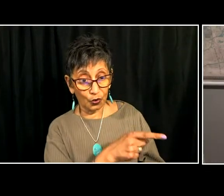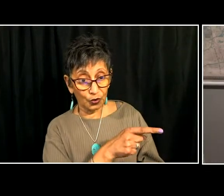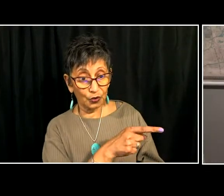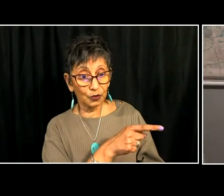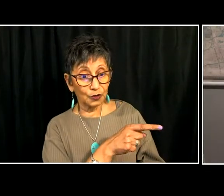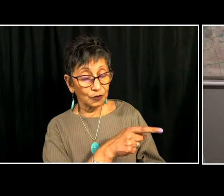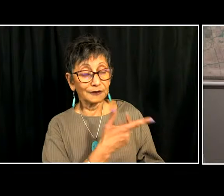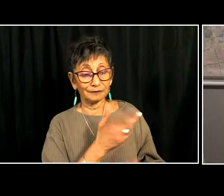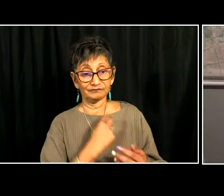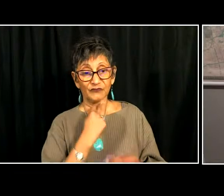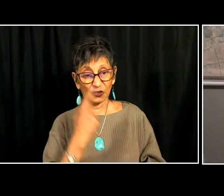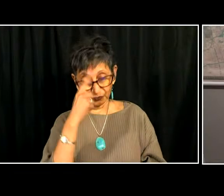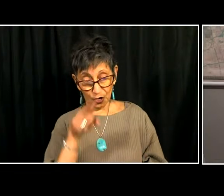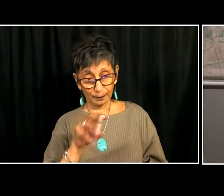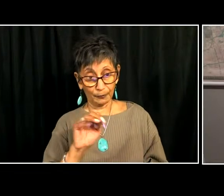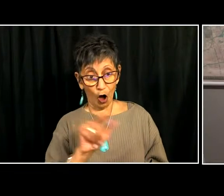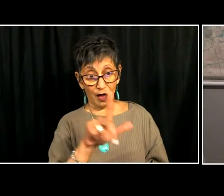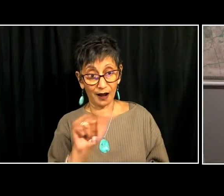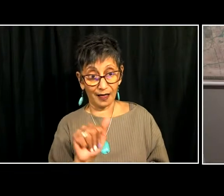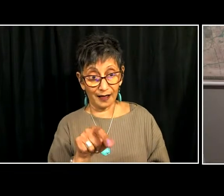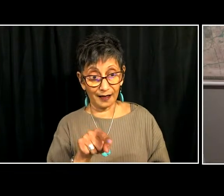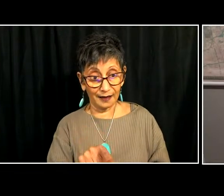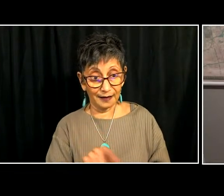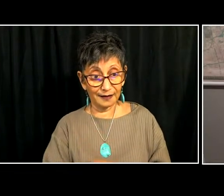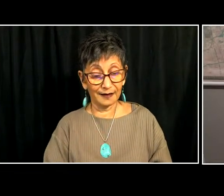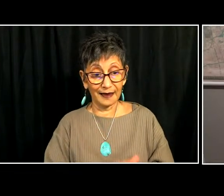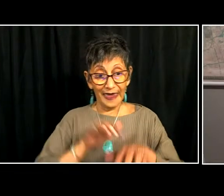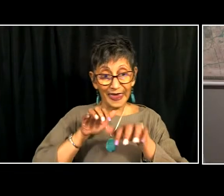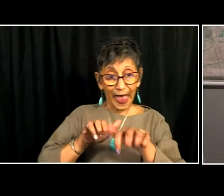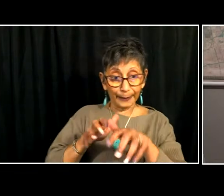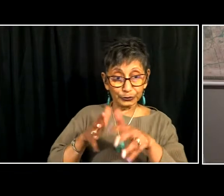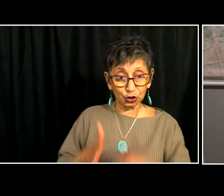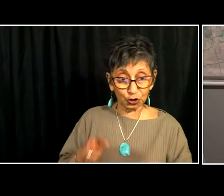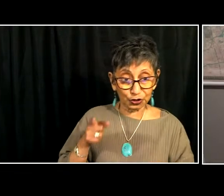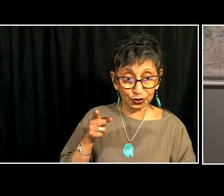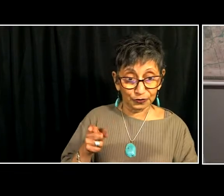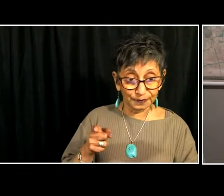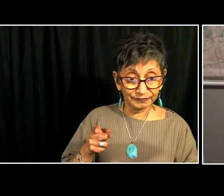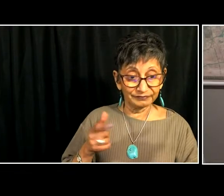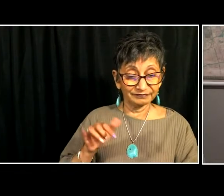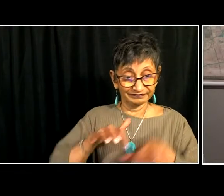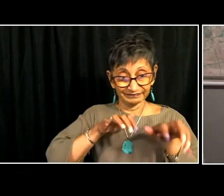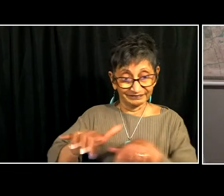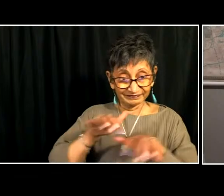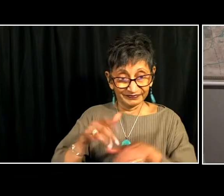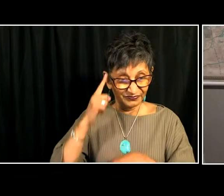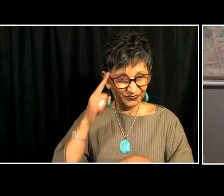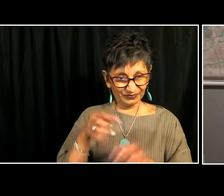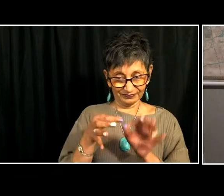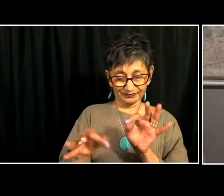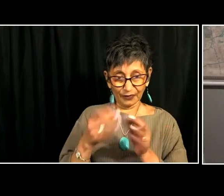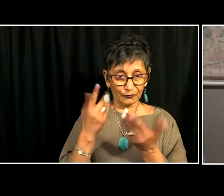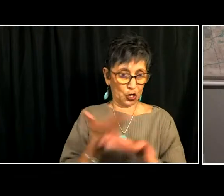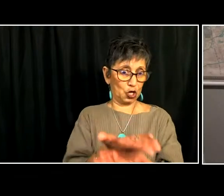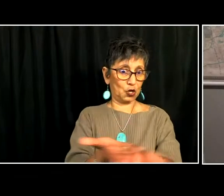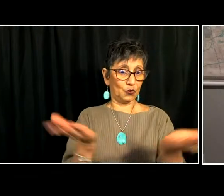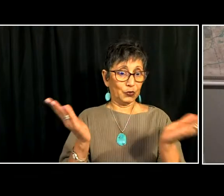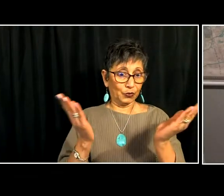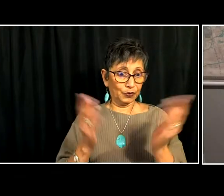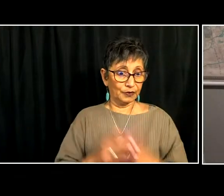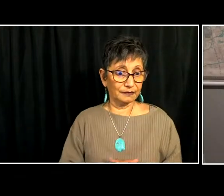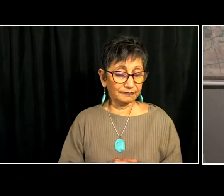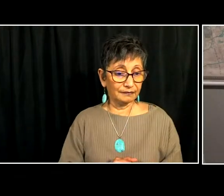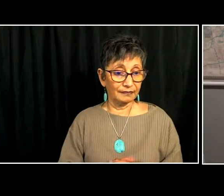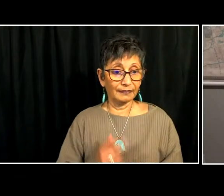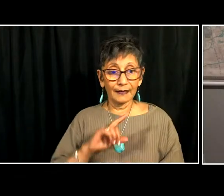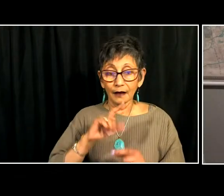who helped with the questions. I want to thank the interpreter whose voice you're hearing now, Jojo, who's voicing for Dr. Hatrak. We also have a captioner that's